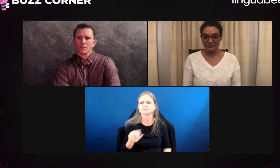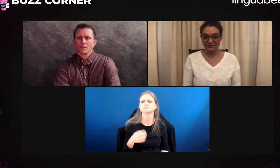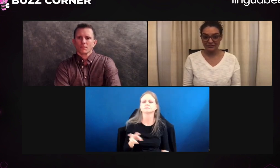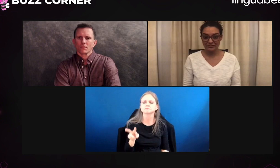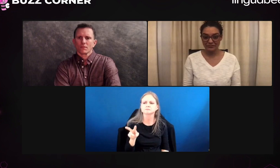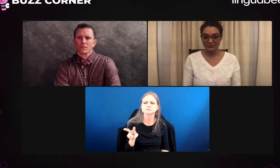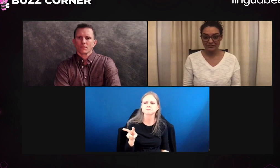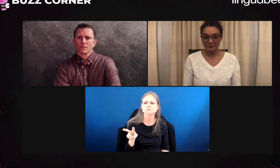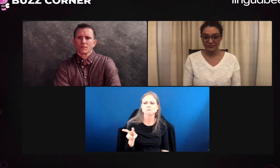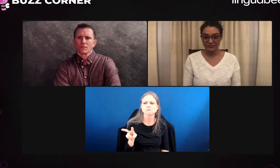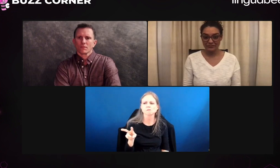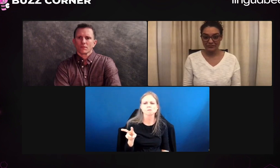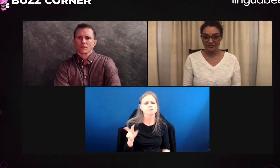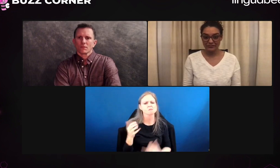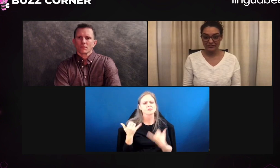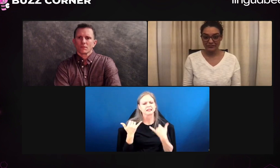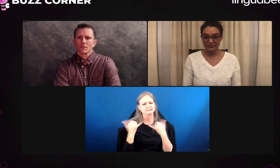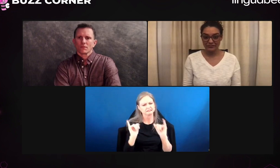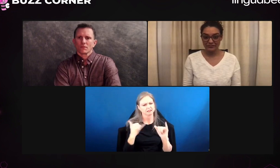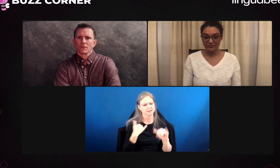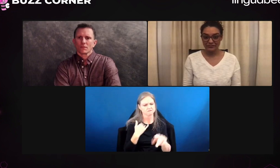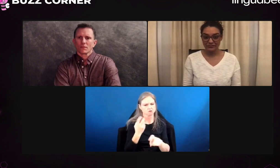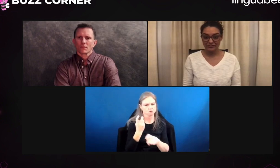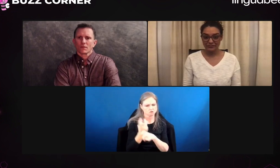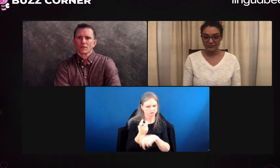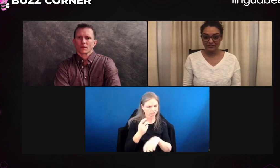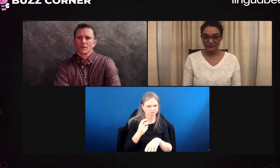And in the event that the masks come down,